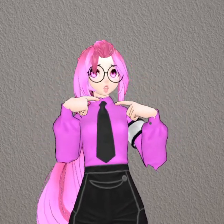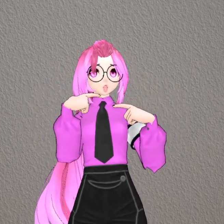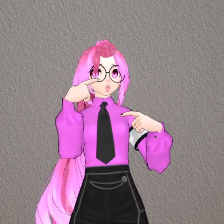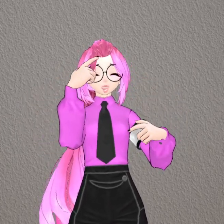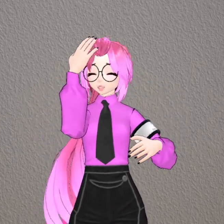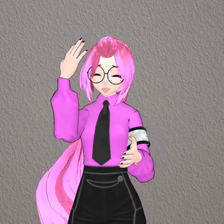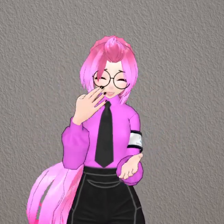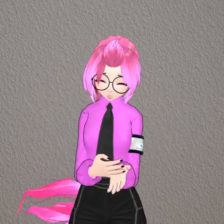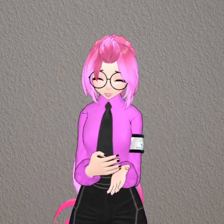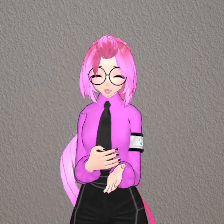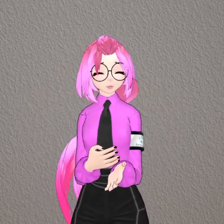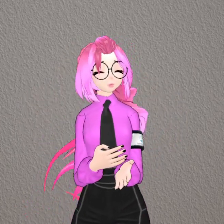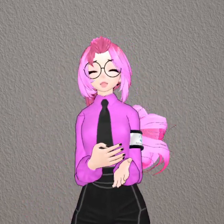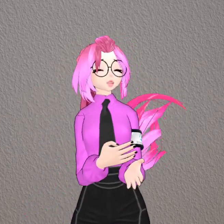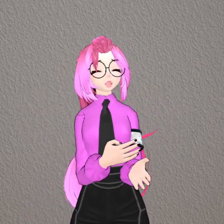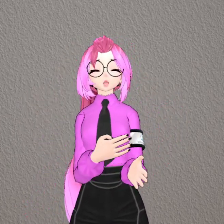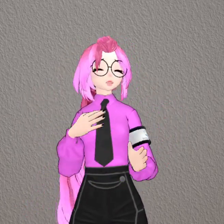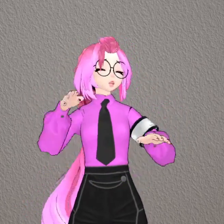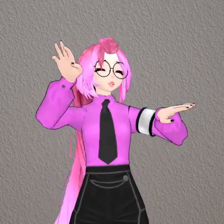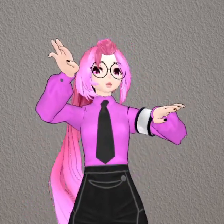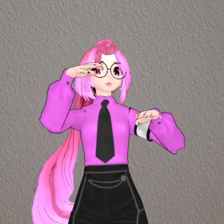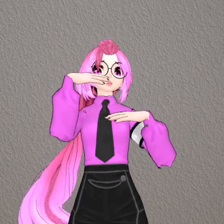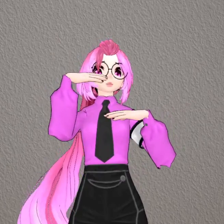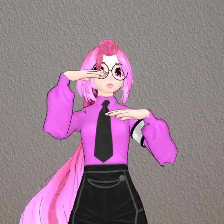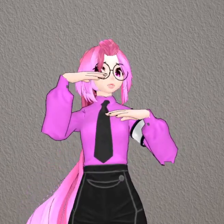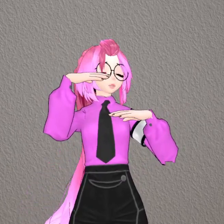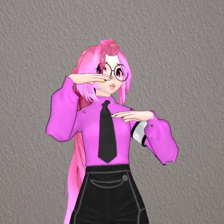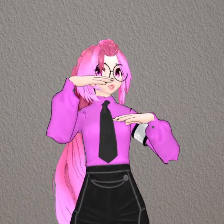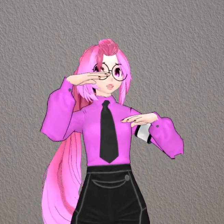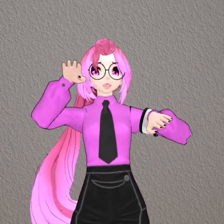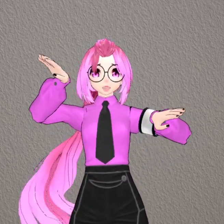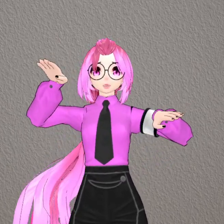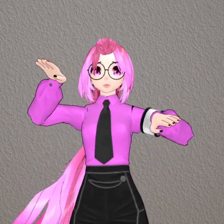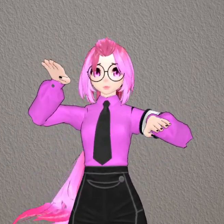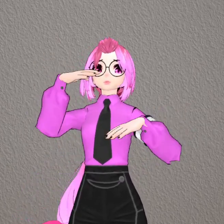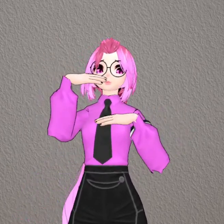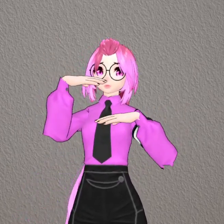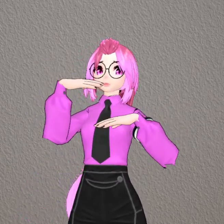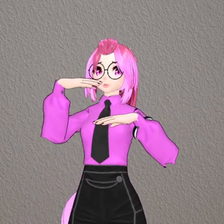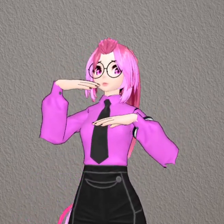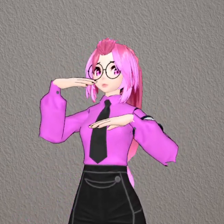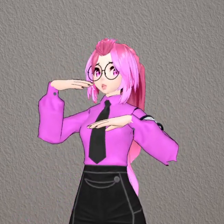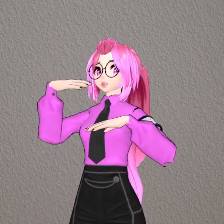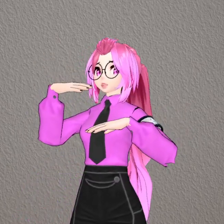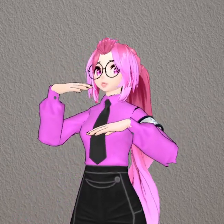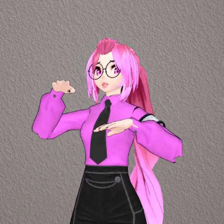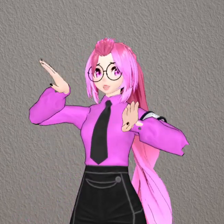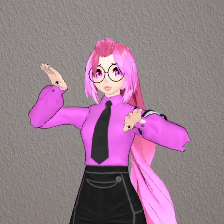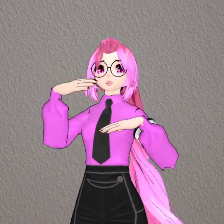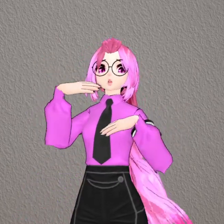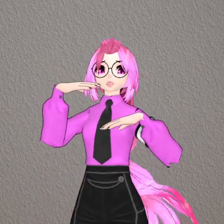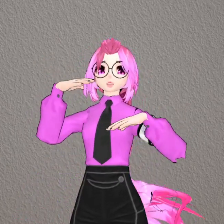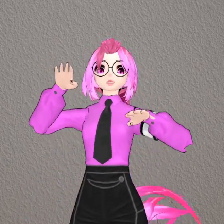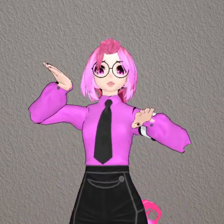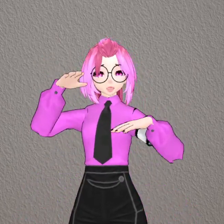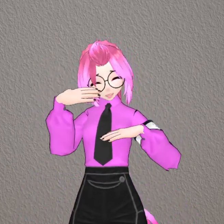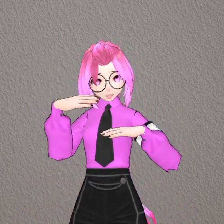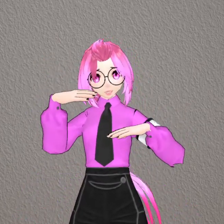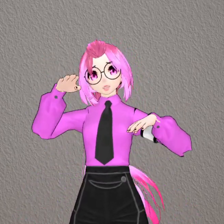of your face. It's a limit. You can't go forward. You're limited. Limited, yes. Limit,